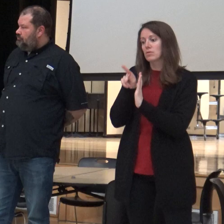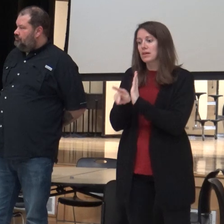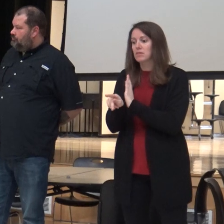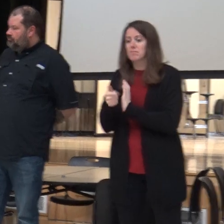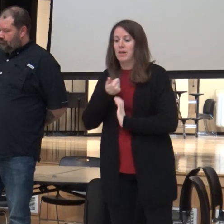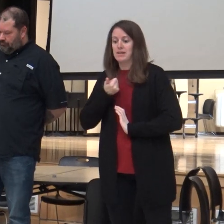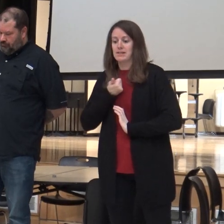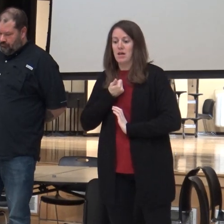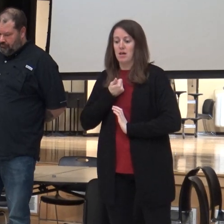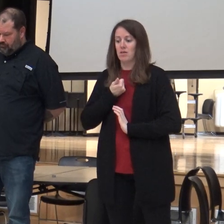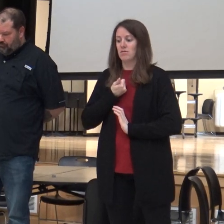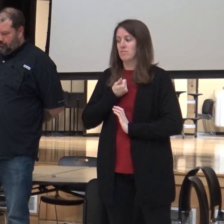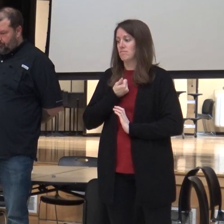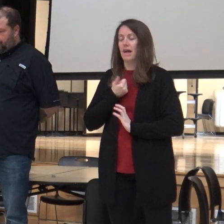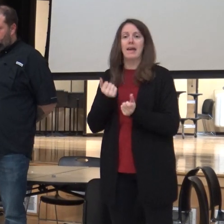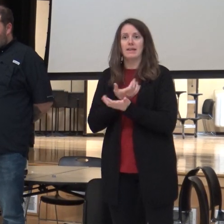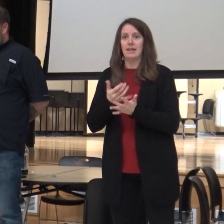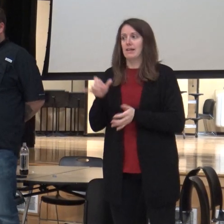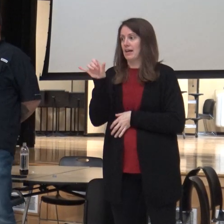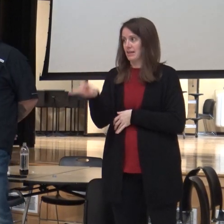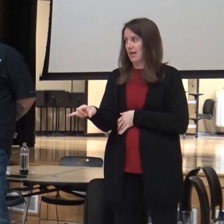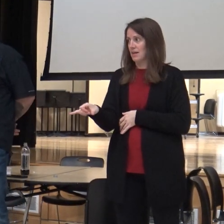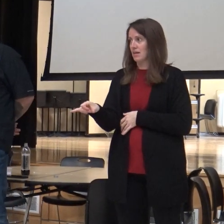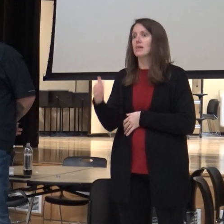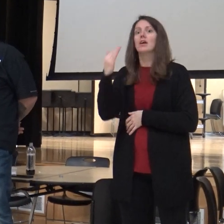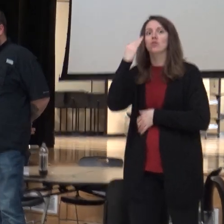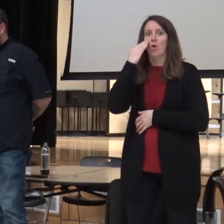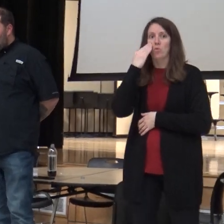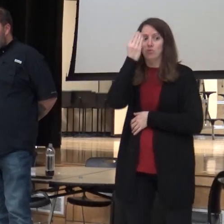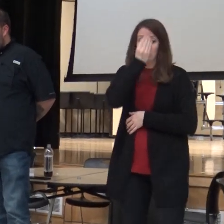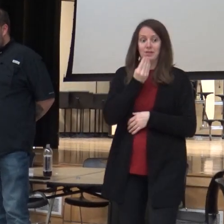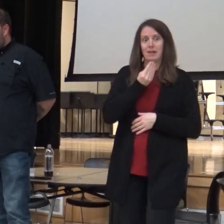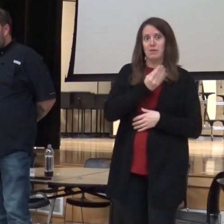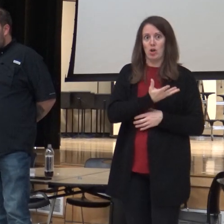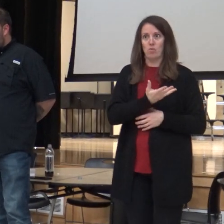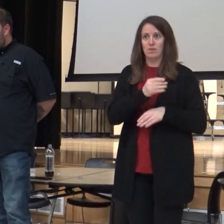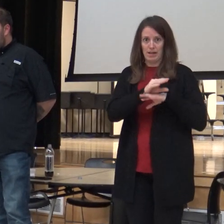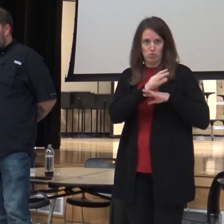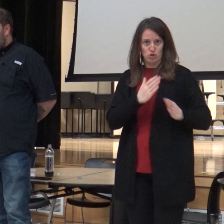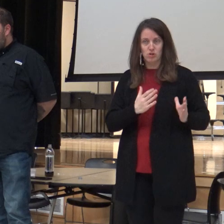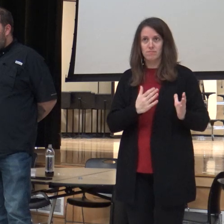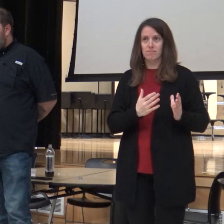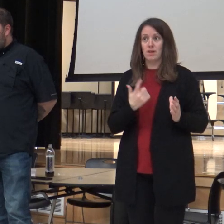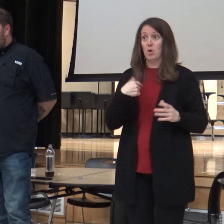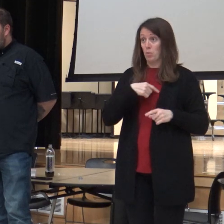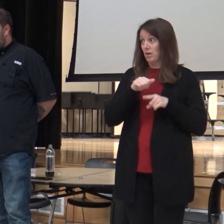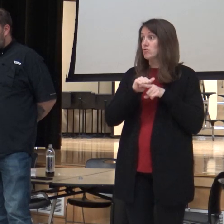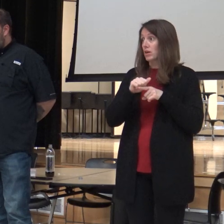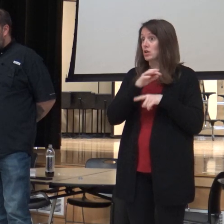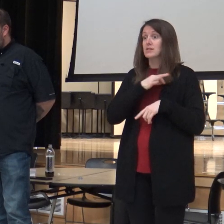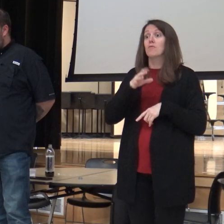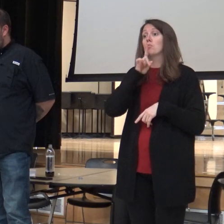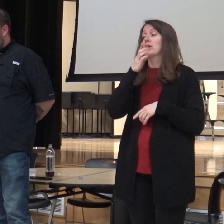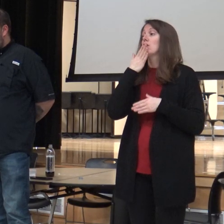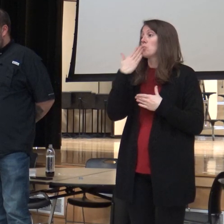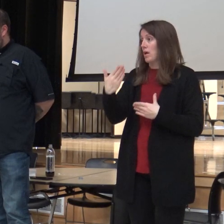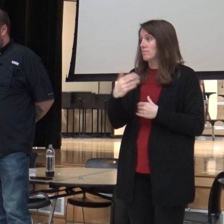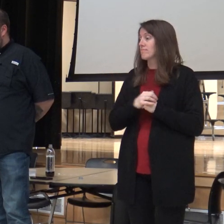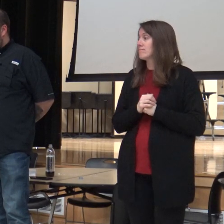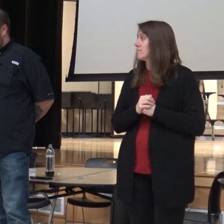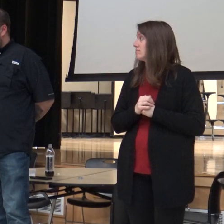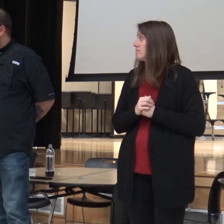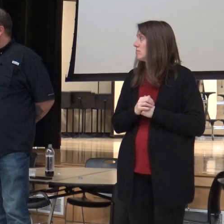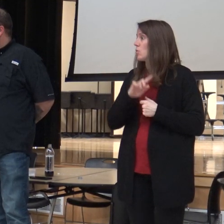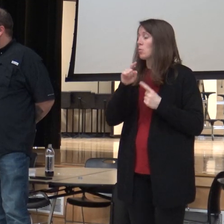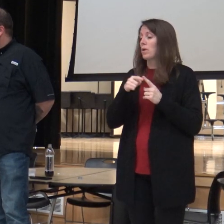want to, anything like that, they know to come to us. We train our staff really well. When they come to us as school counselors,